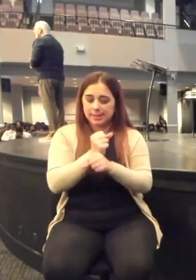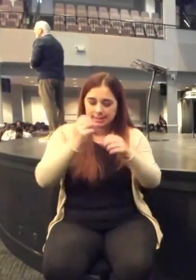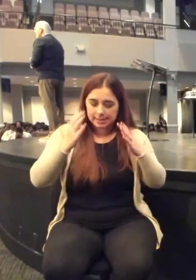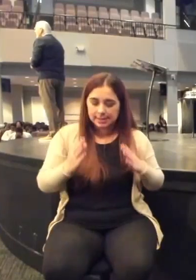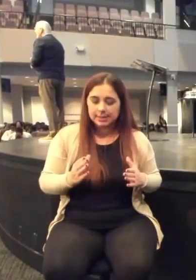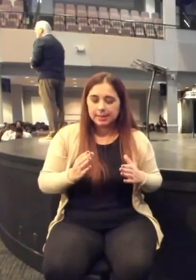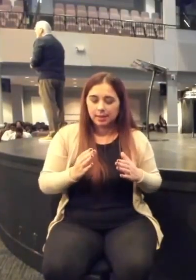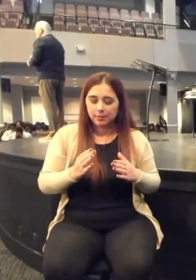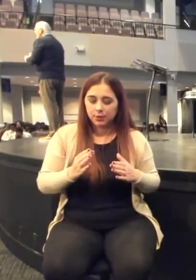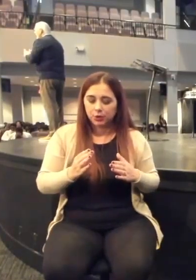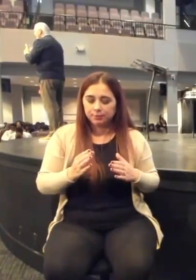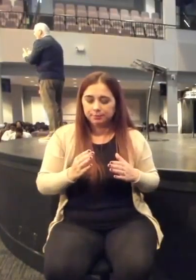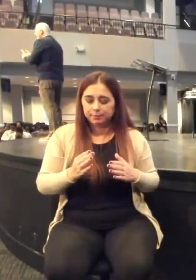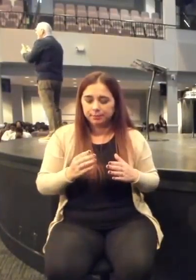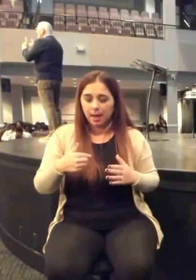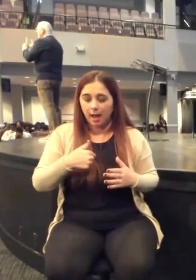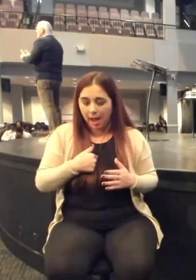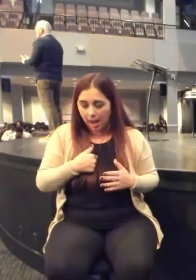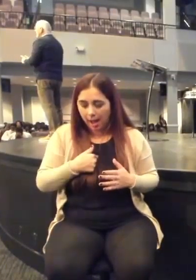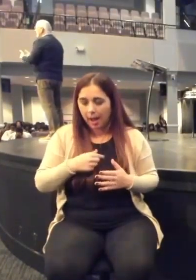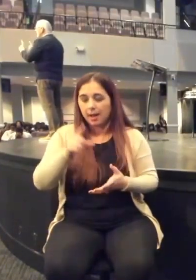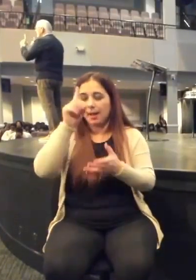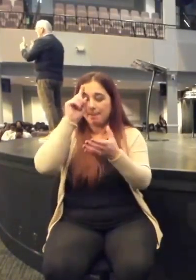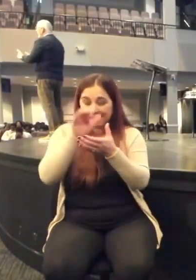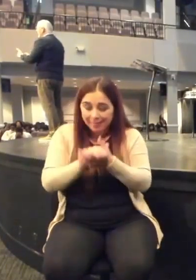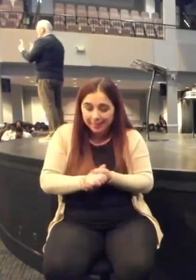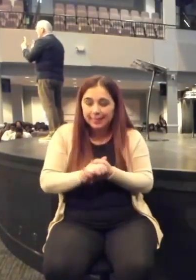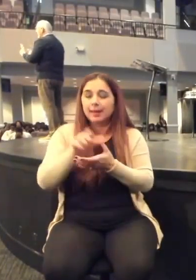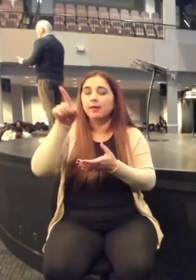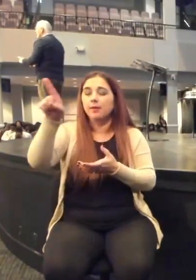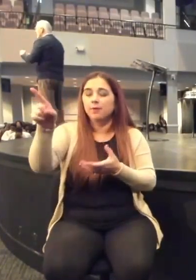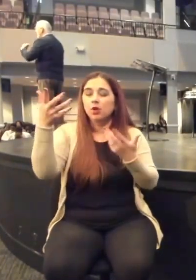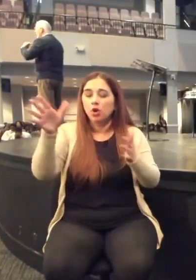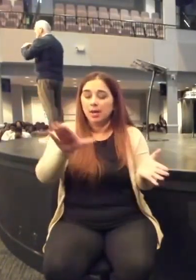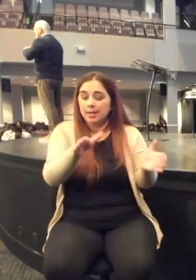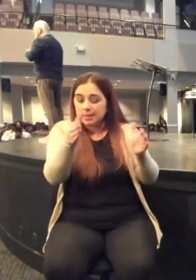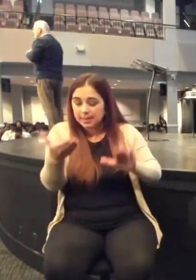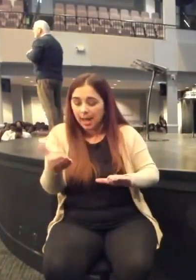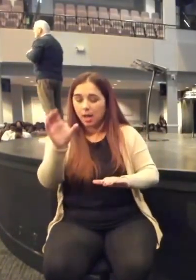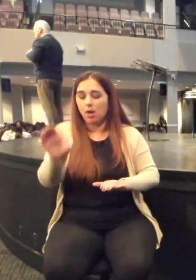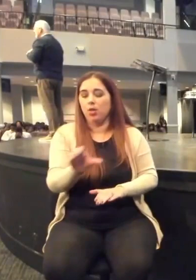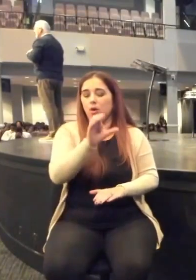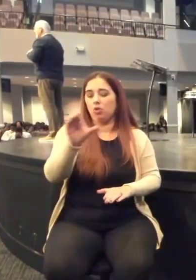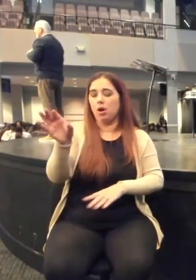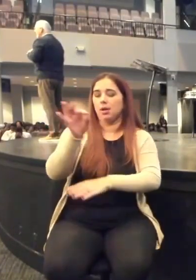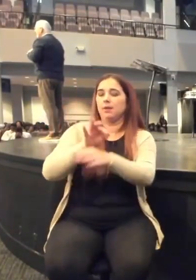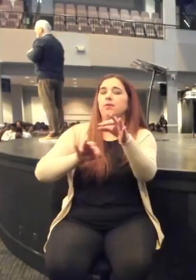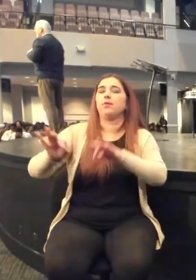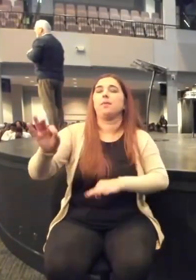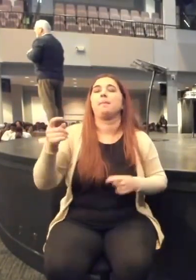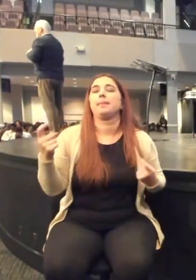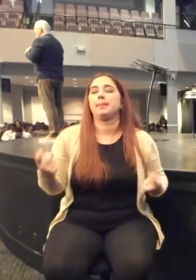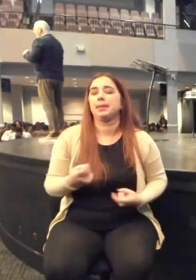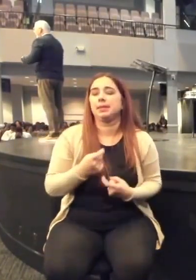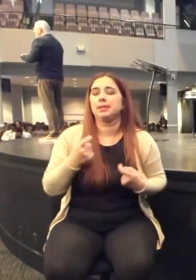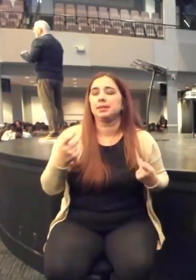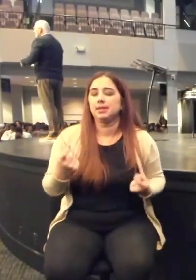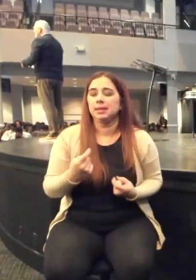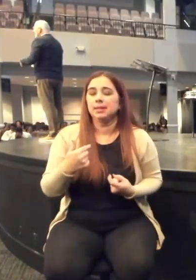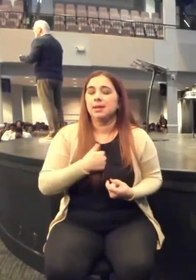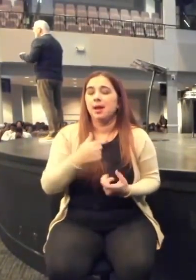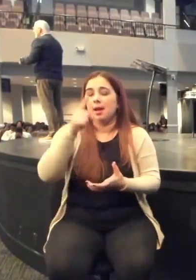Savior. I believe that you died on the cross for my sins. And